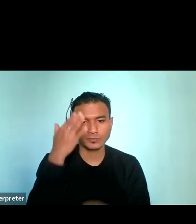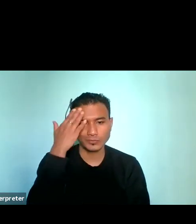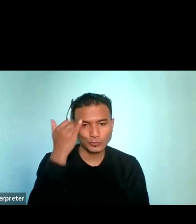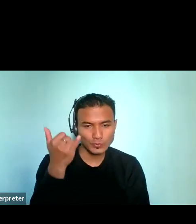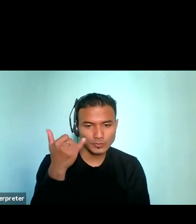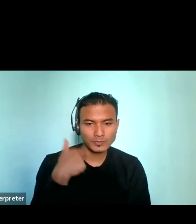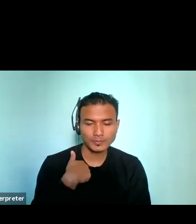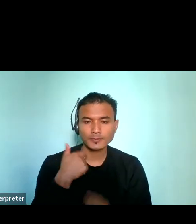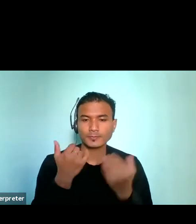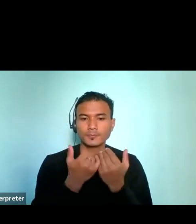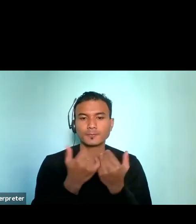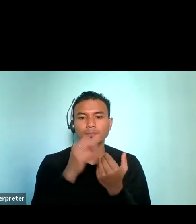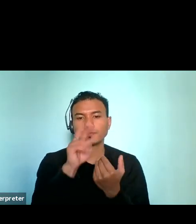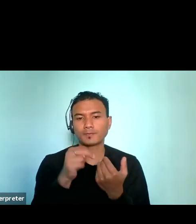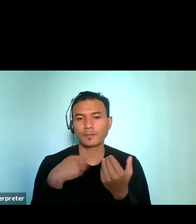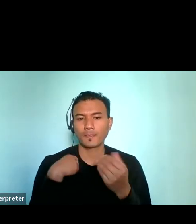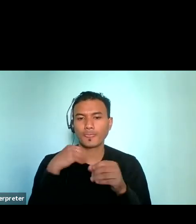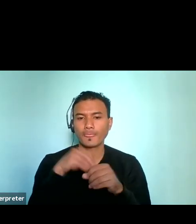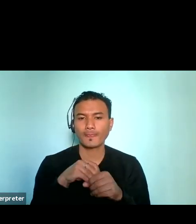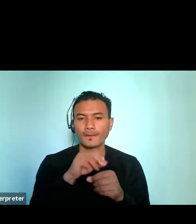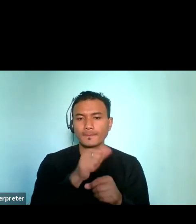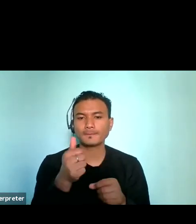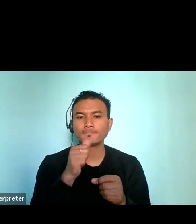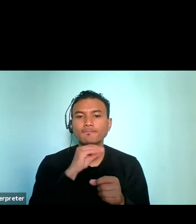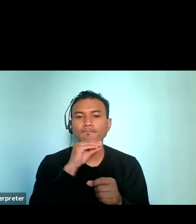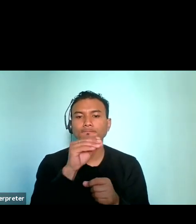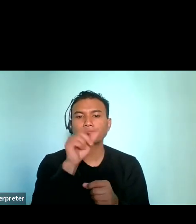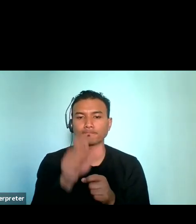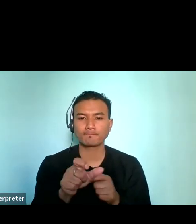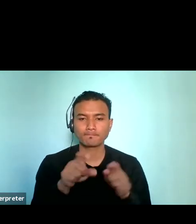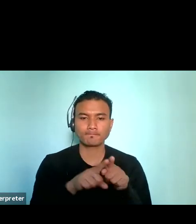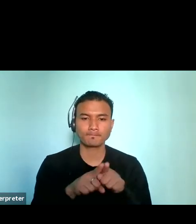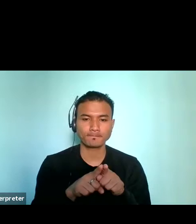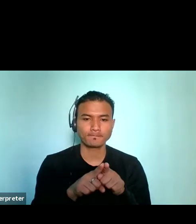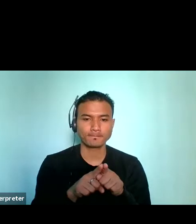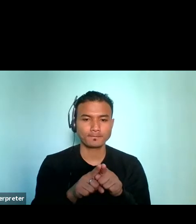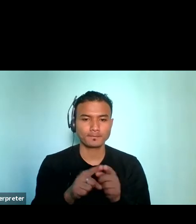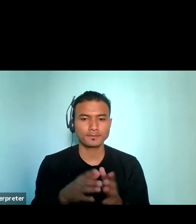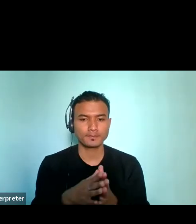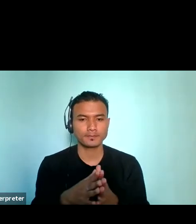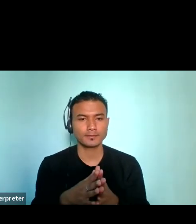should involve other youths to engage in this.